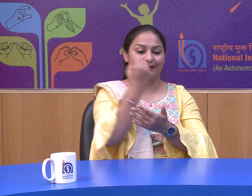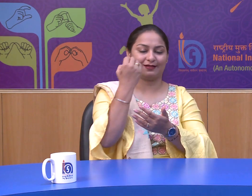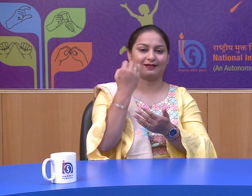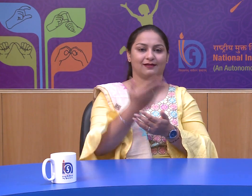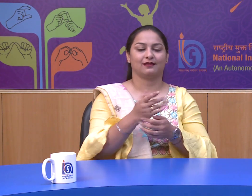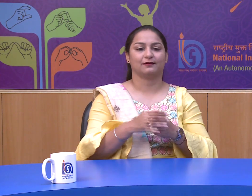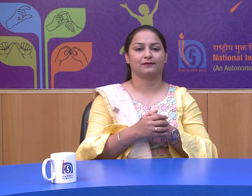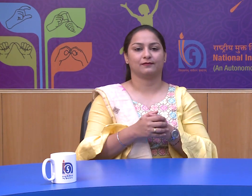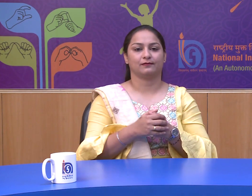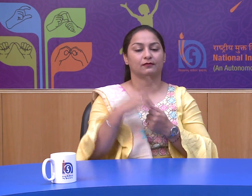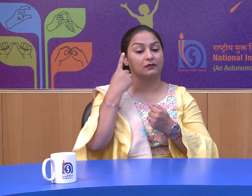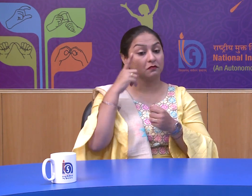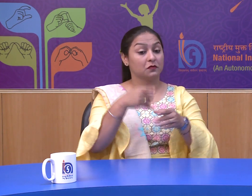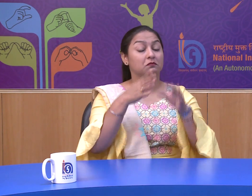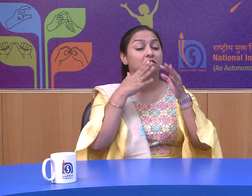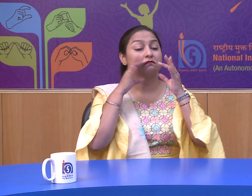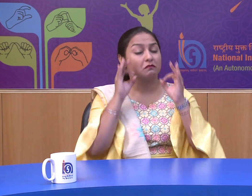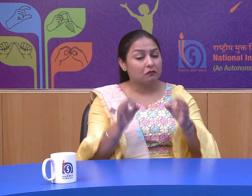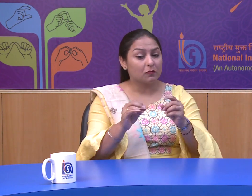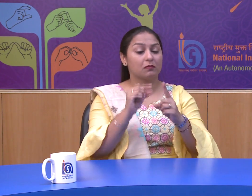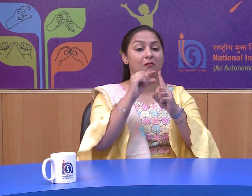a typical Persian style.